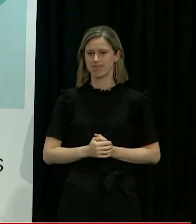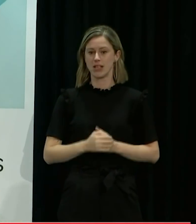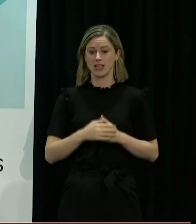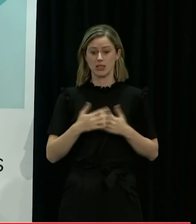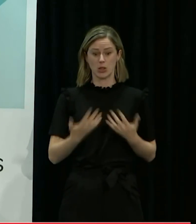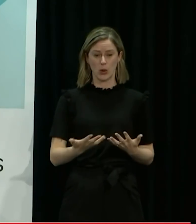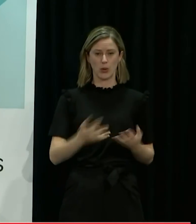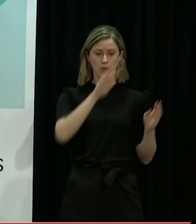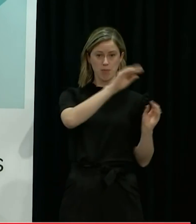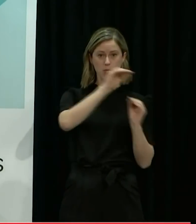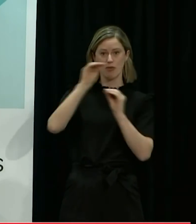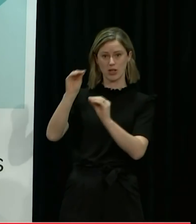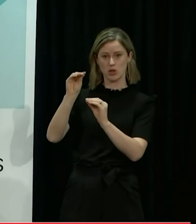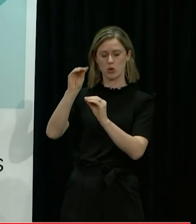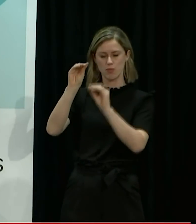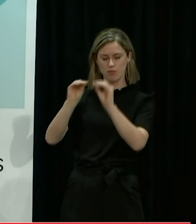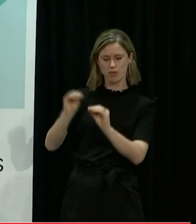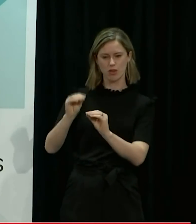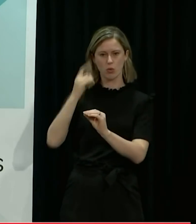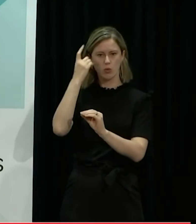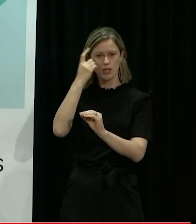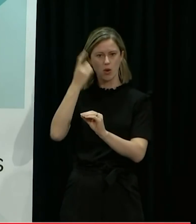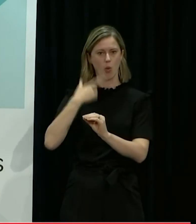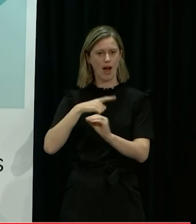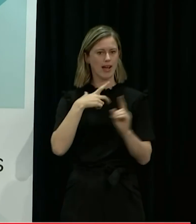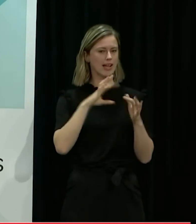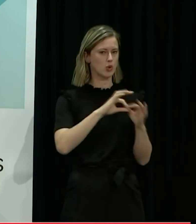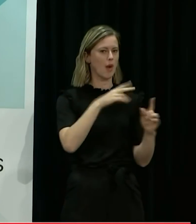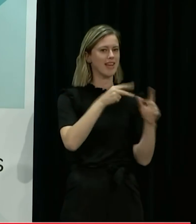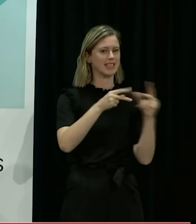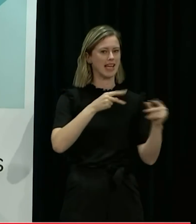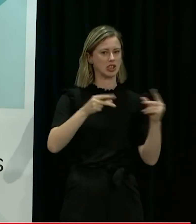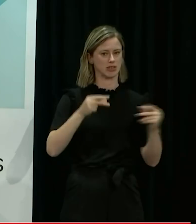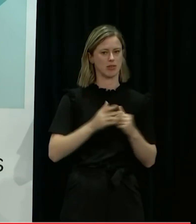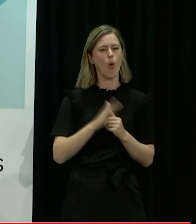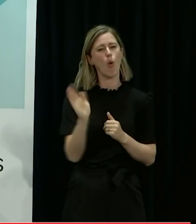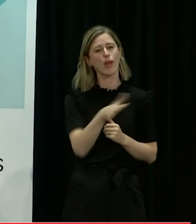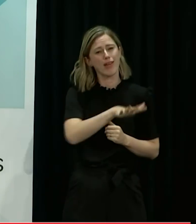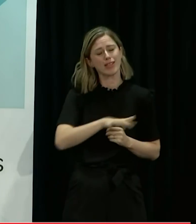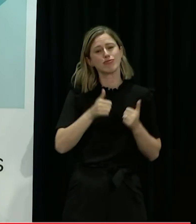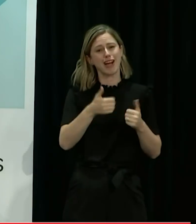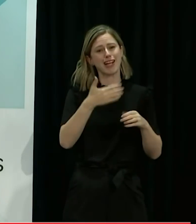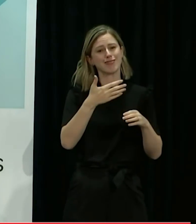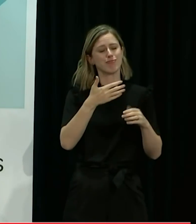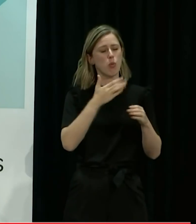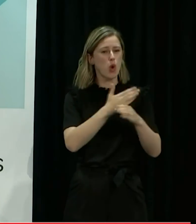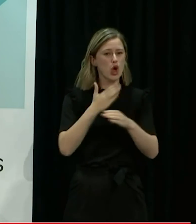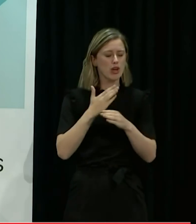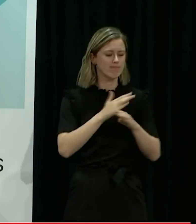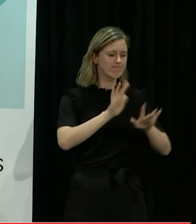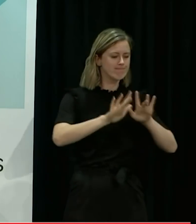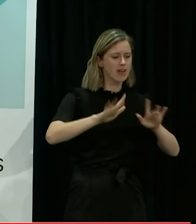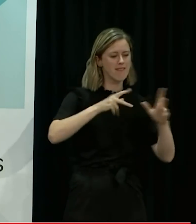key consideration has been vaccination levels. All of the districts listed today have done an amazing job reaching into their